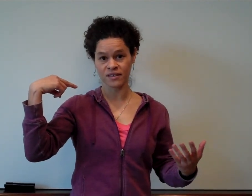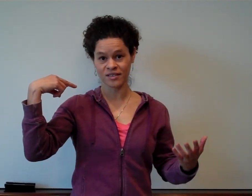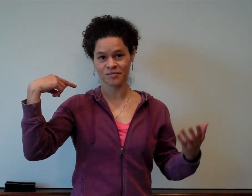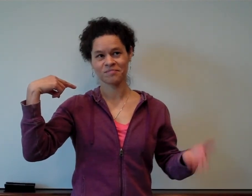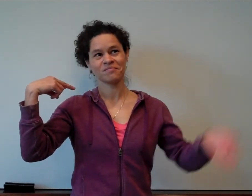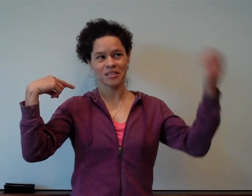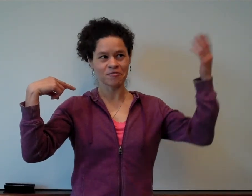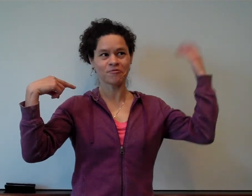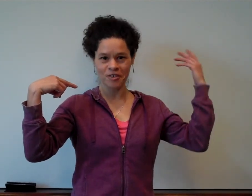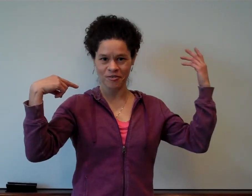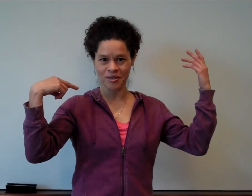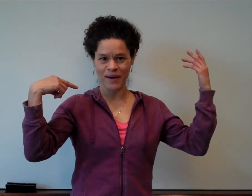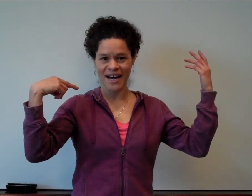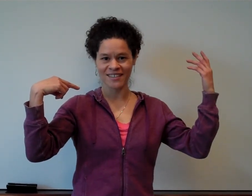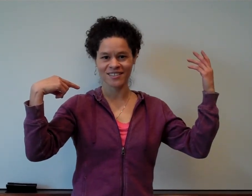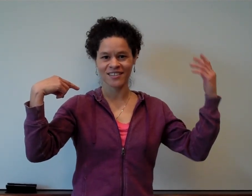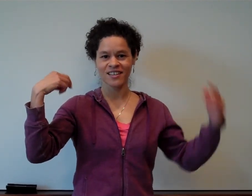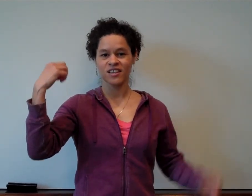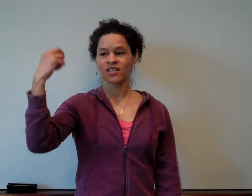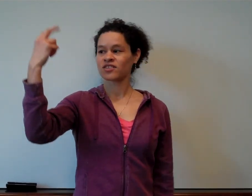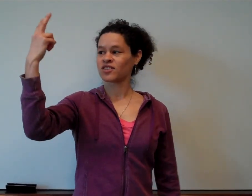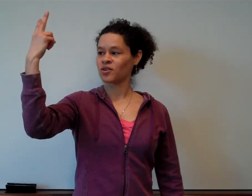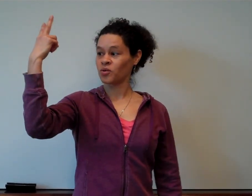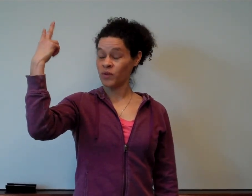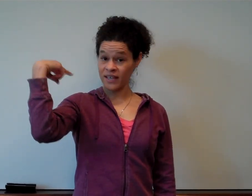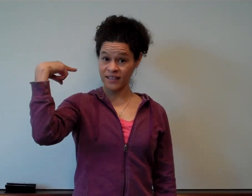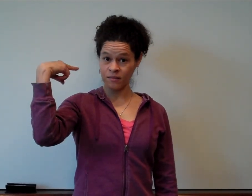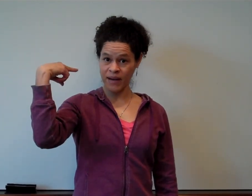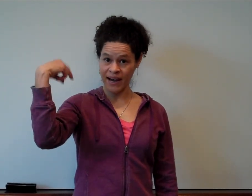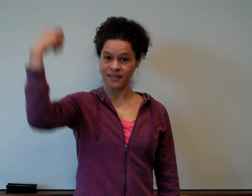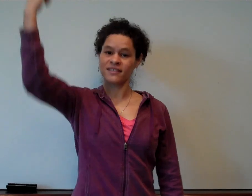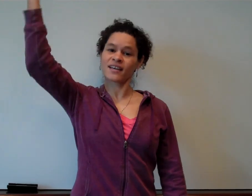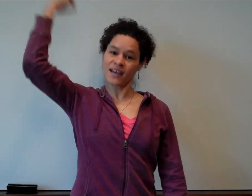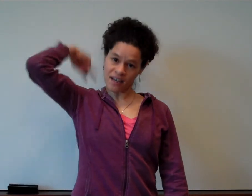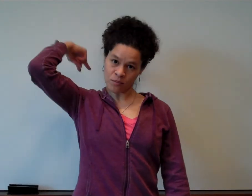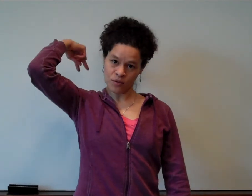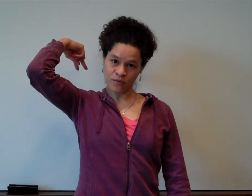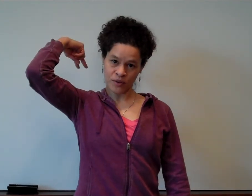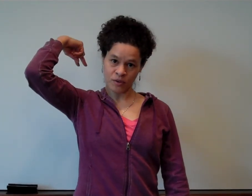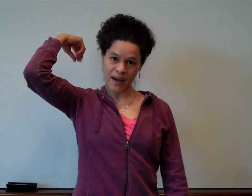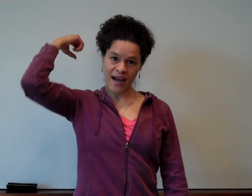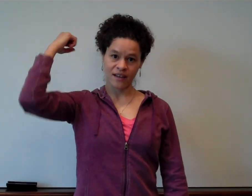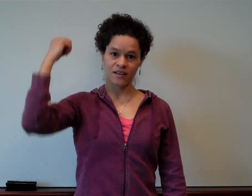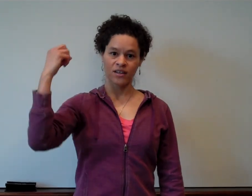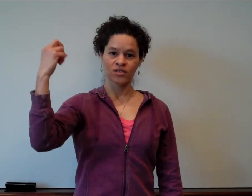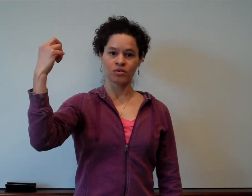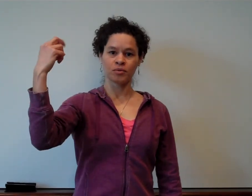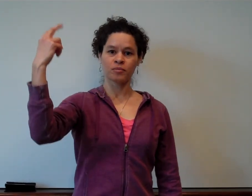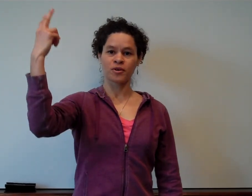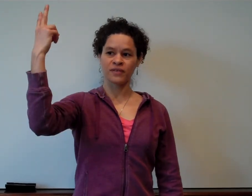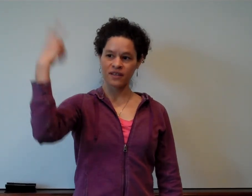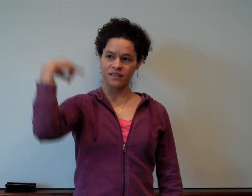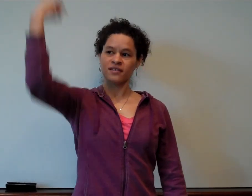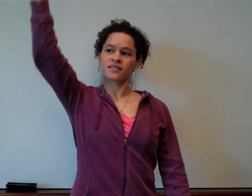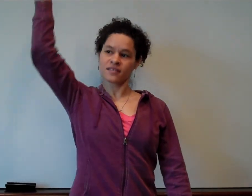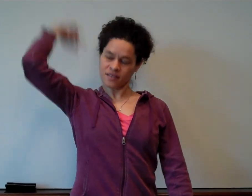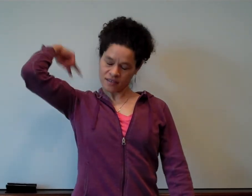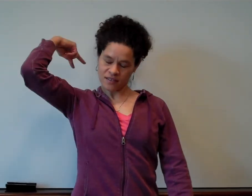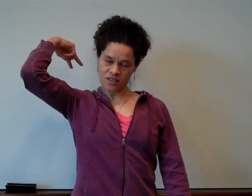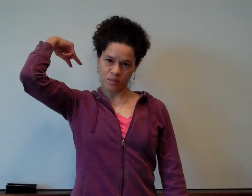is even further in the past. So we hit the past and move further back. So pluperfect, it's almost